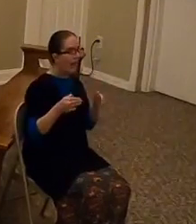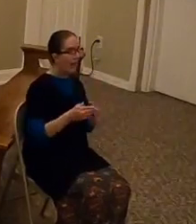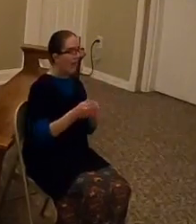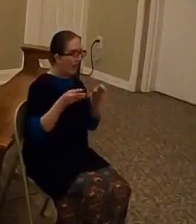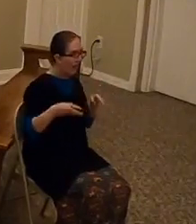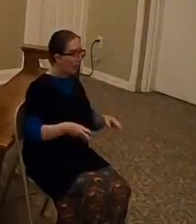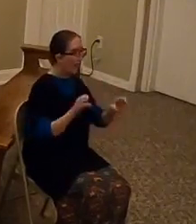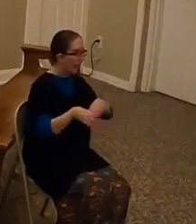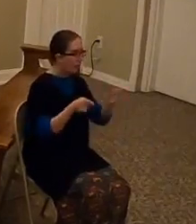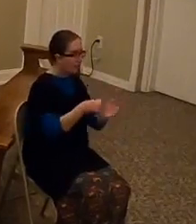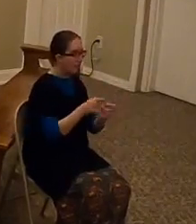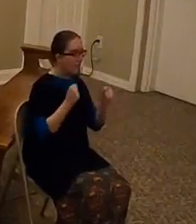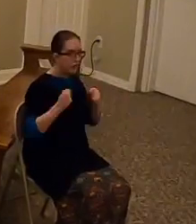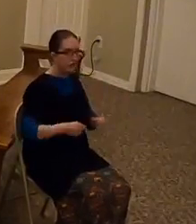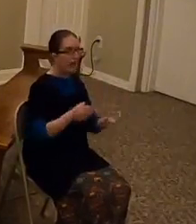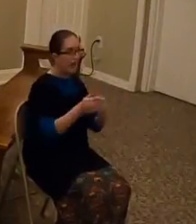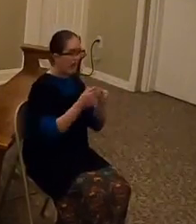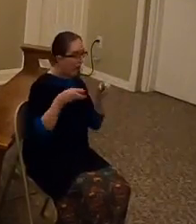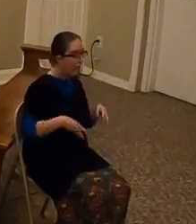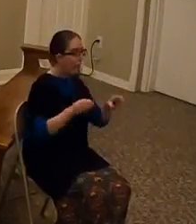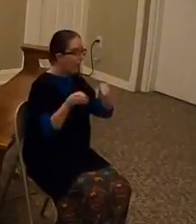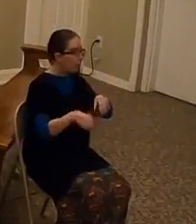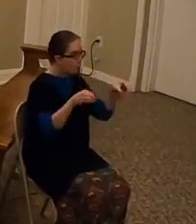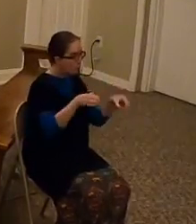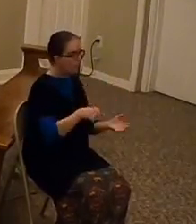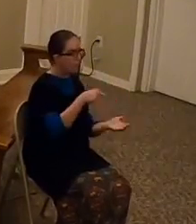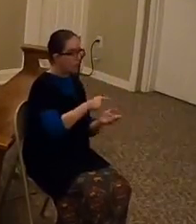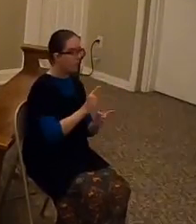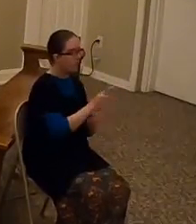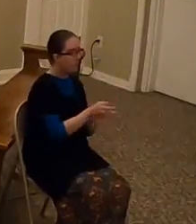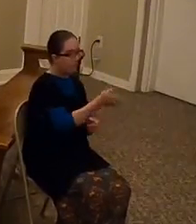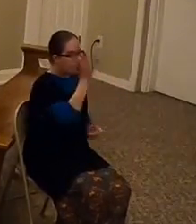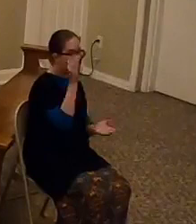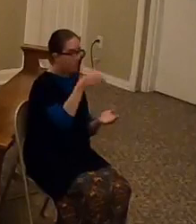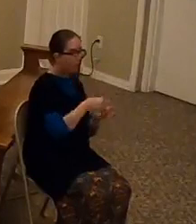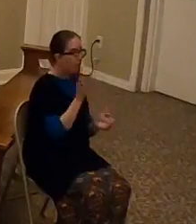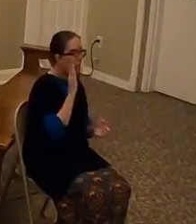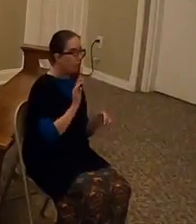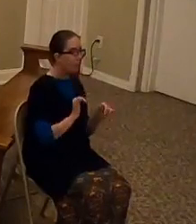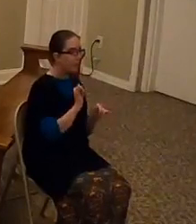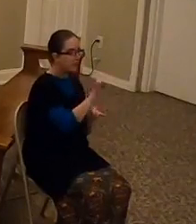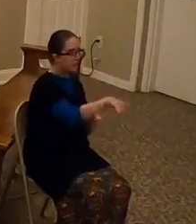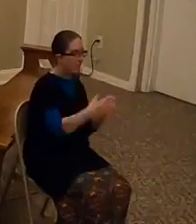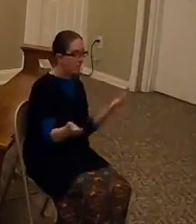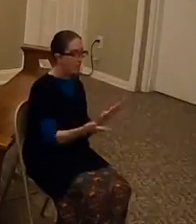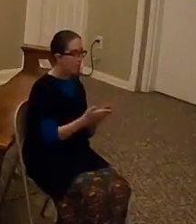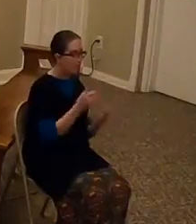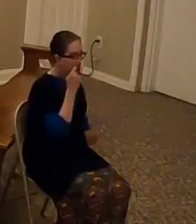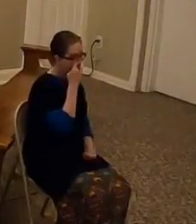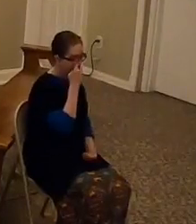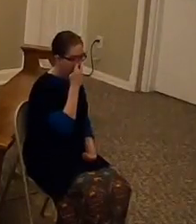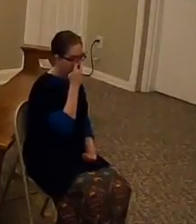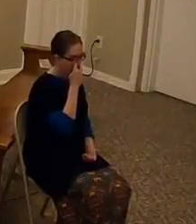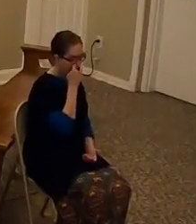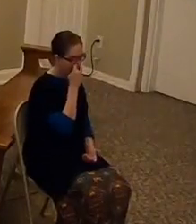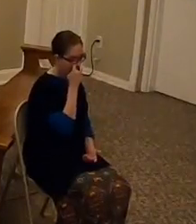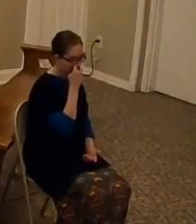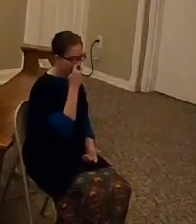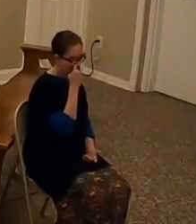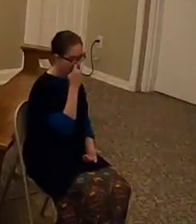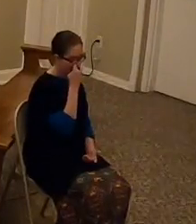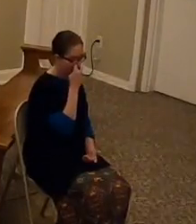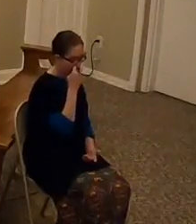this? Can I tell you, if you're trying to halfway do this, when God comes back, you'll be left behind.